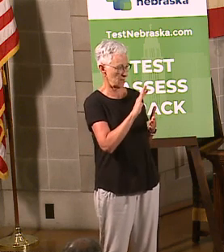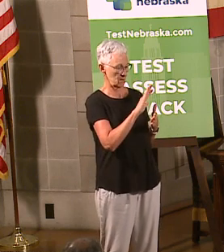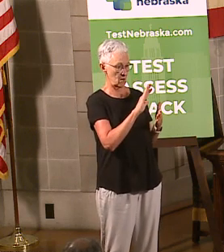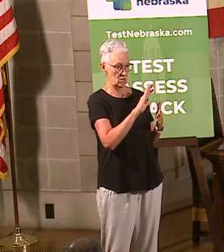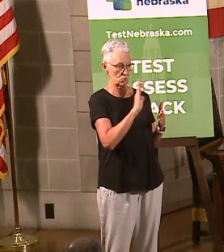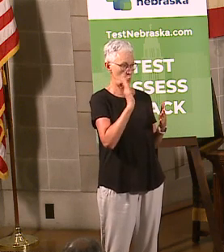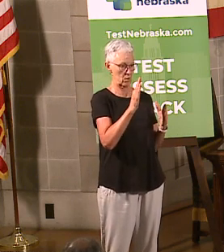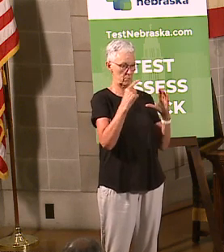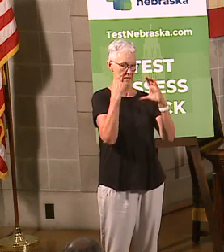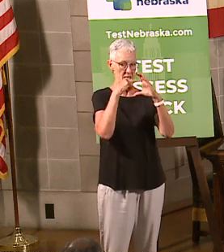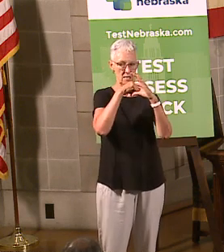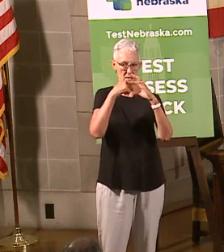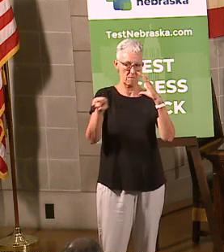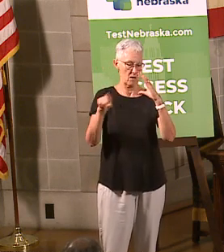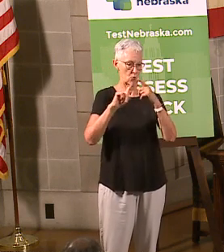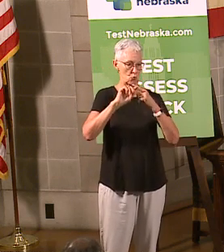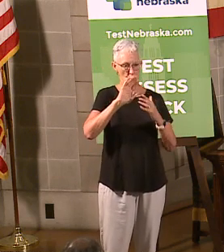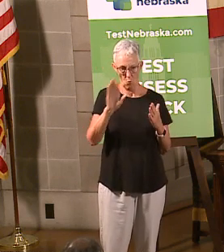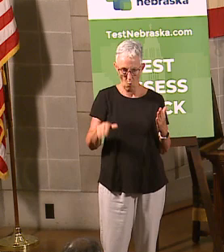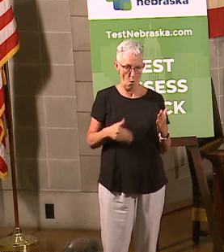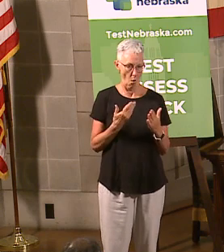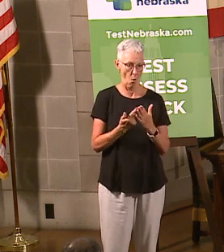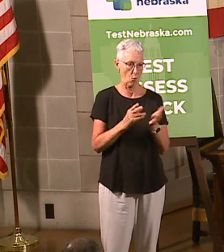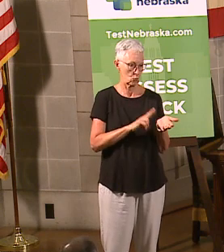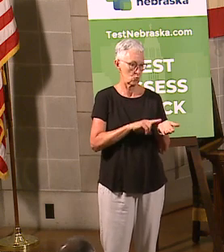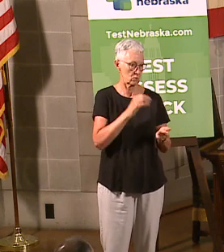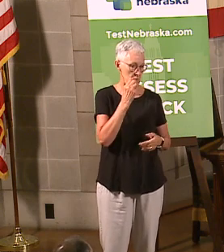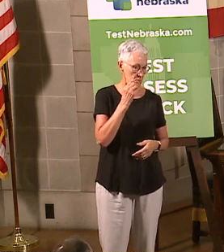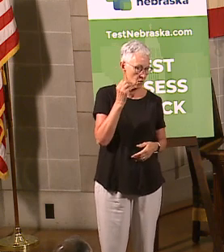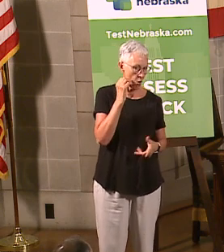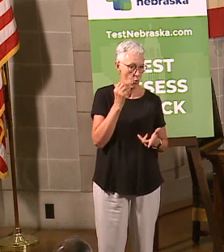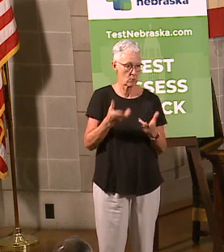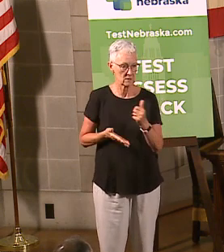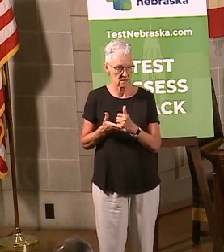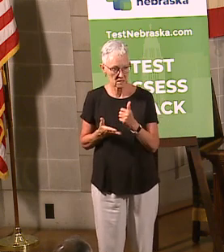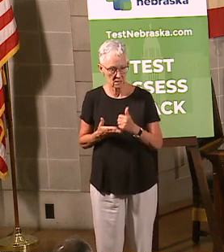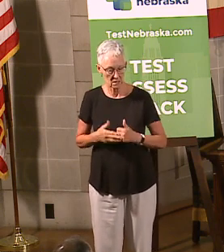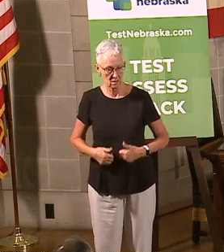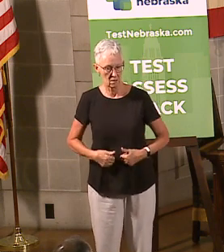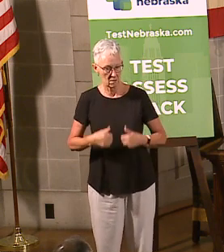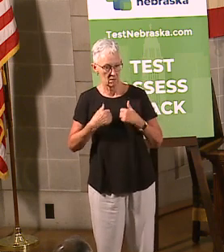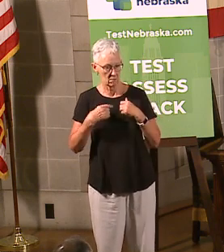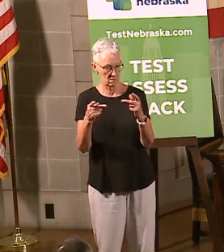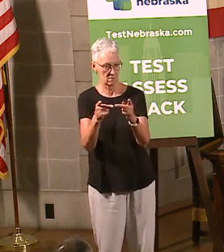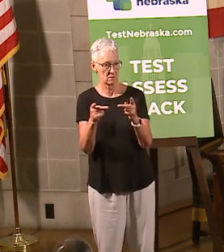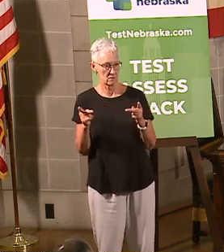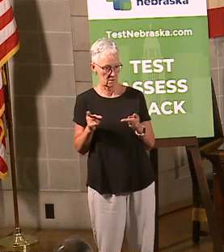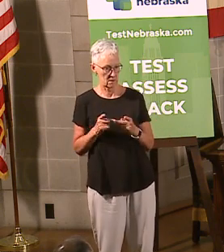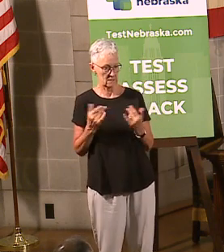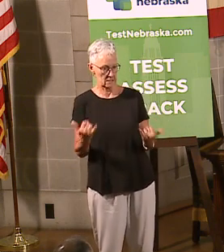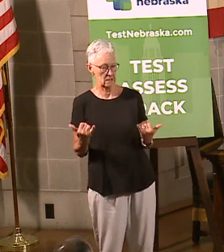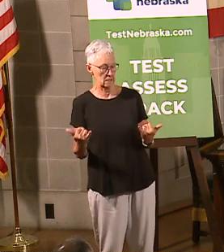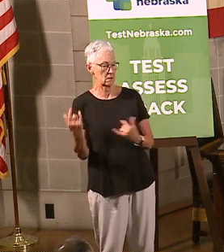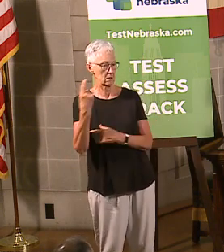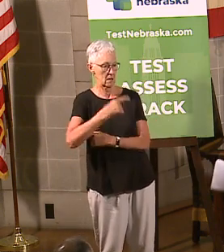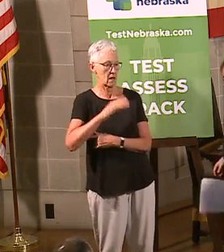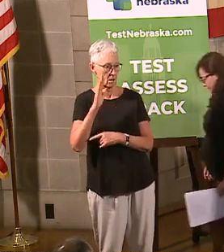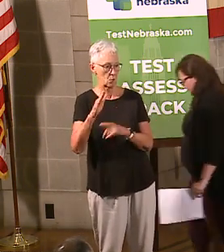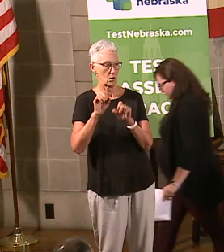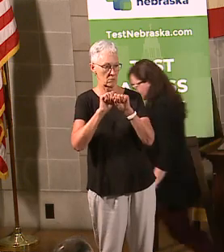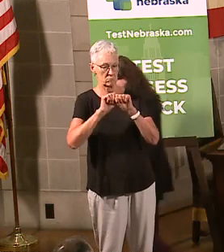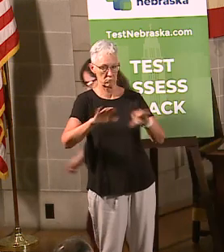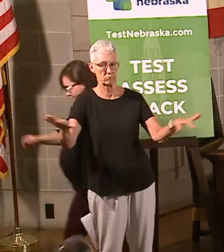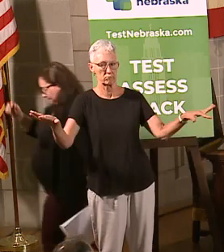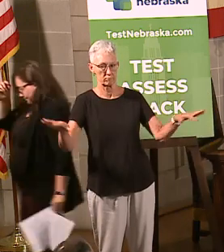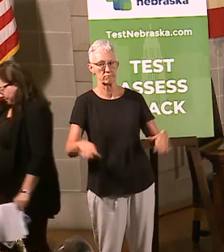care facilities in Nebraska today and will be available on our website later on. Thank you.